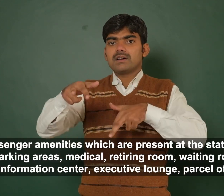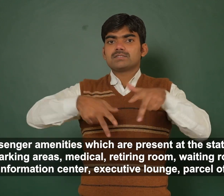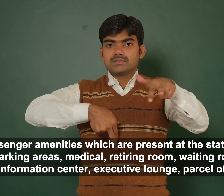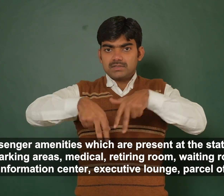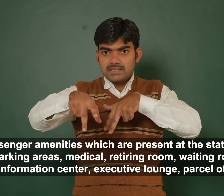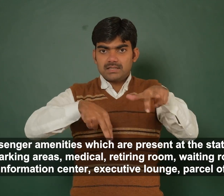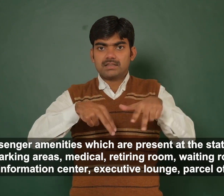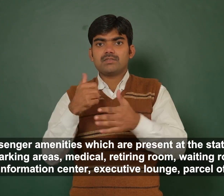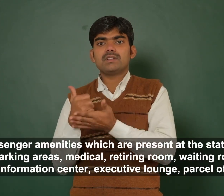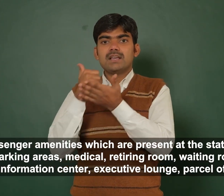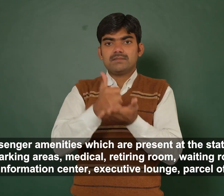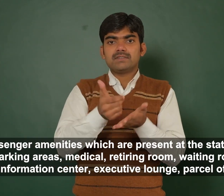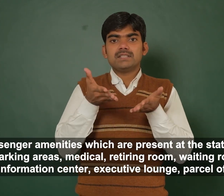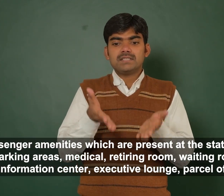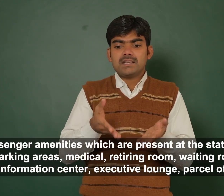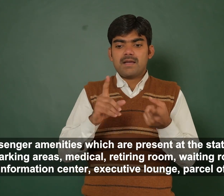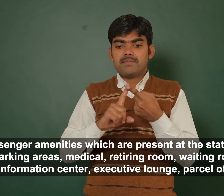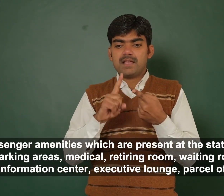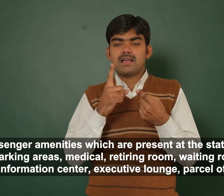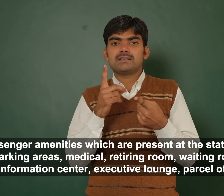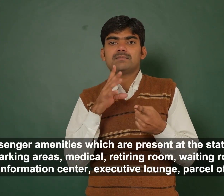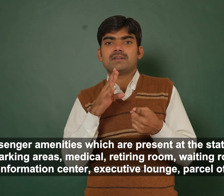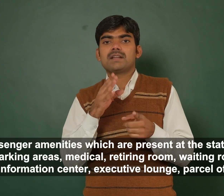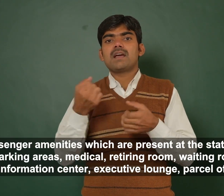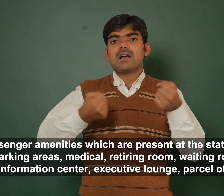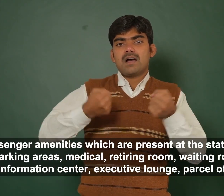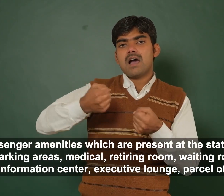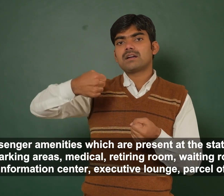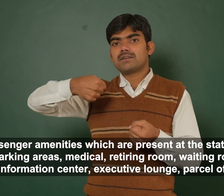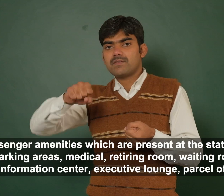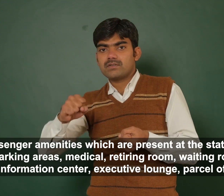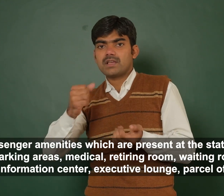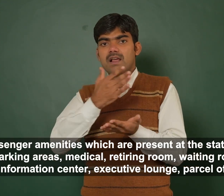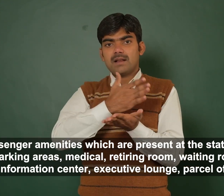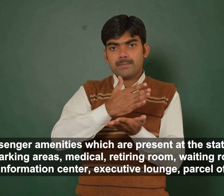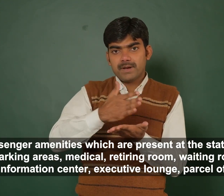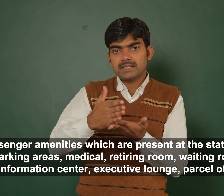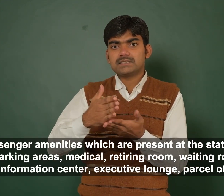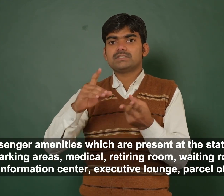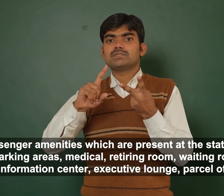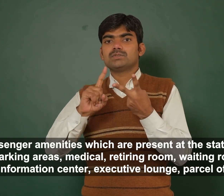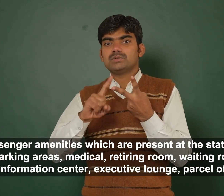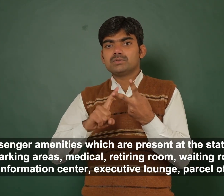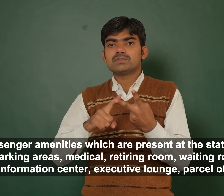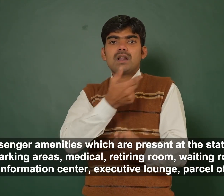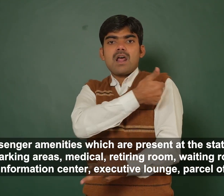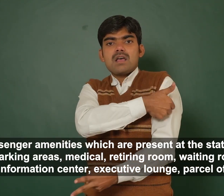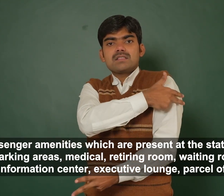Passenger amenities which are present at the station are parking areas, medical,